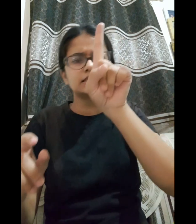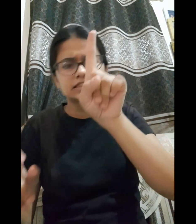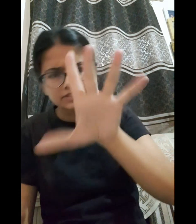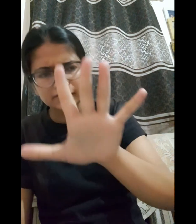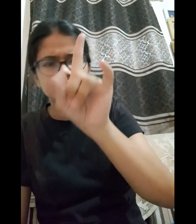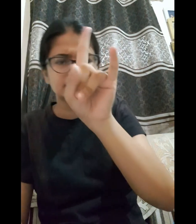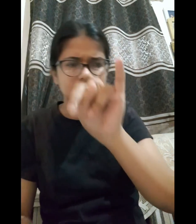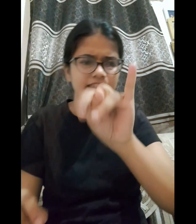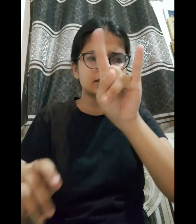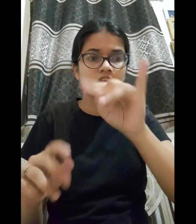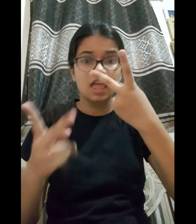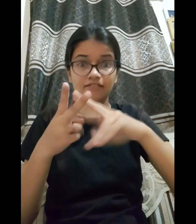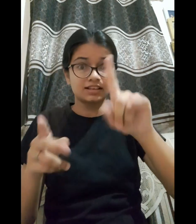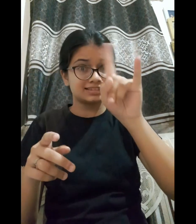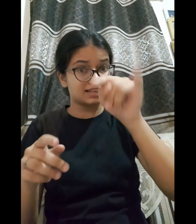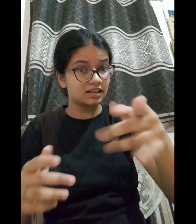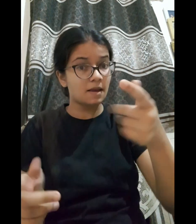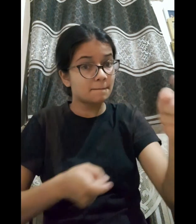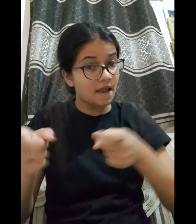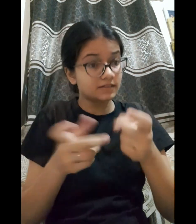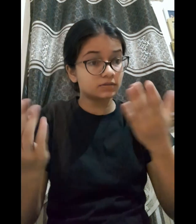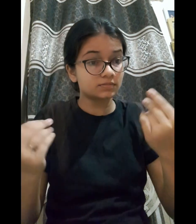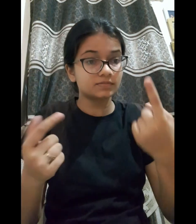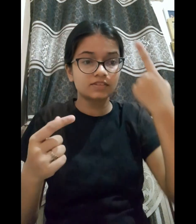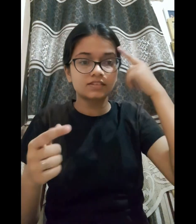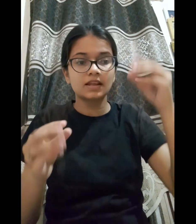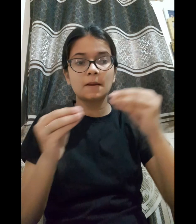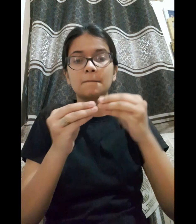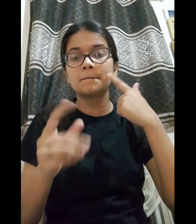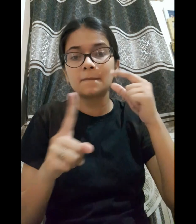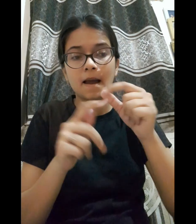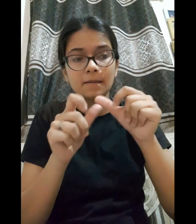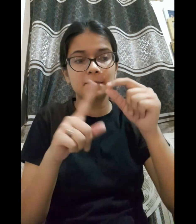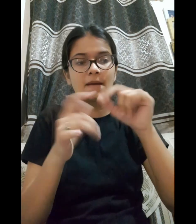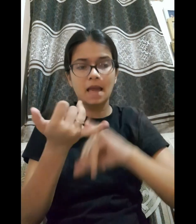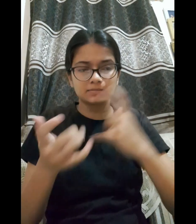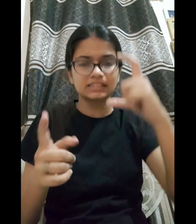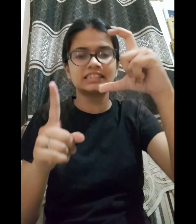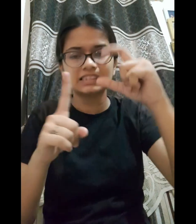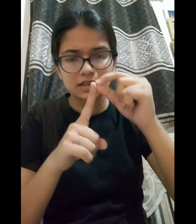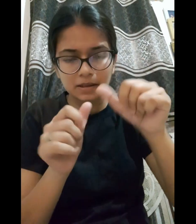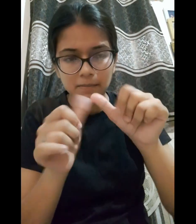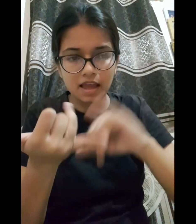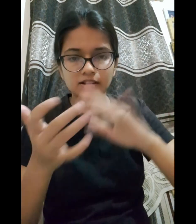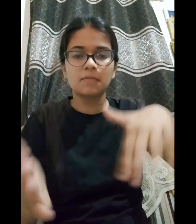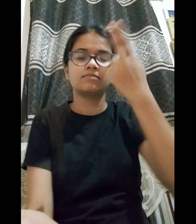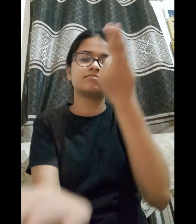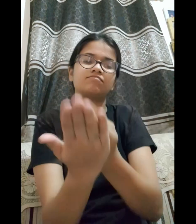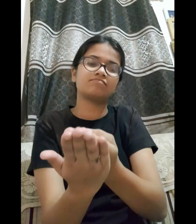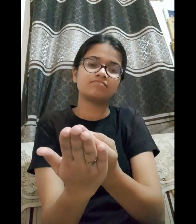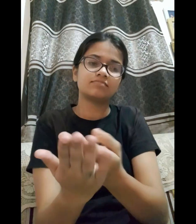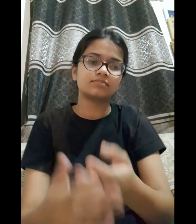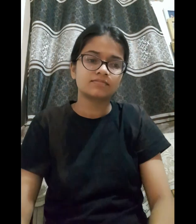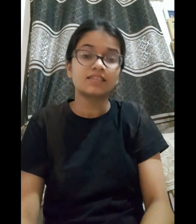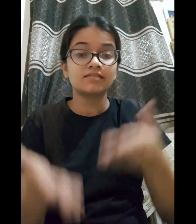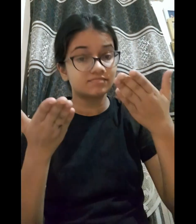still manage, then you need to go for what are known as BiPAPs and CPAPs and then ventilators. So